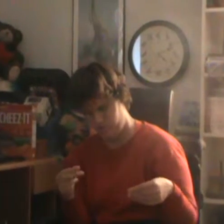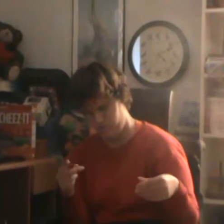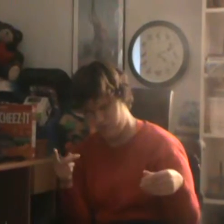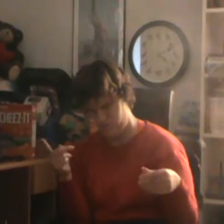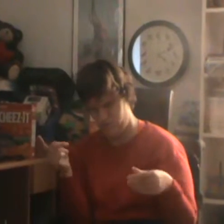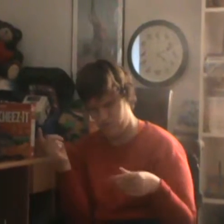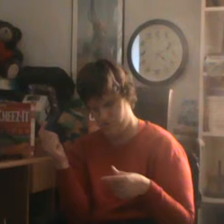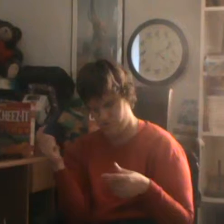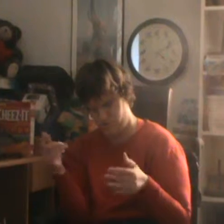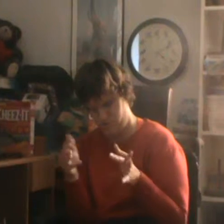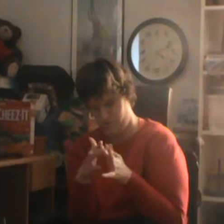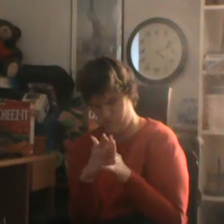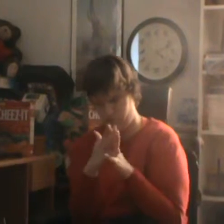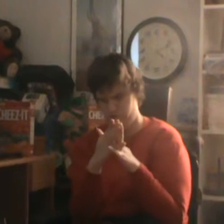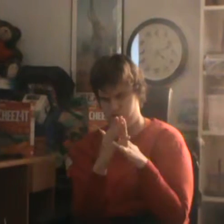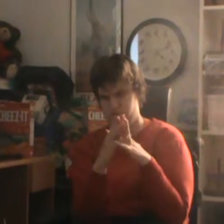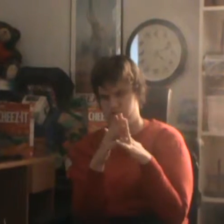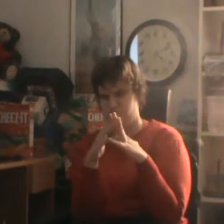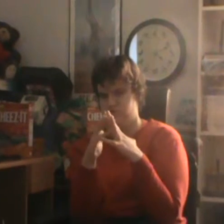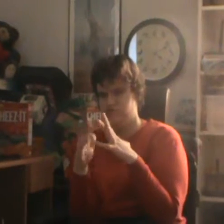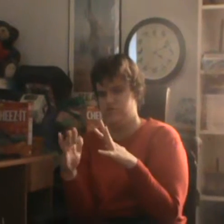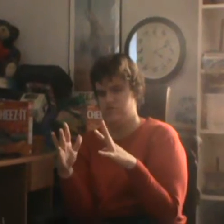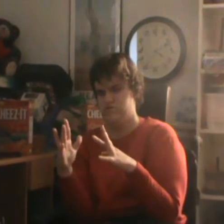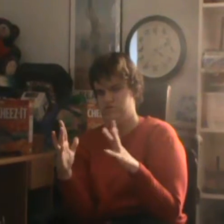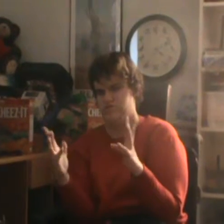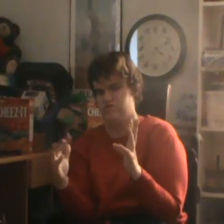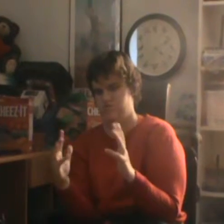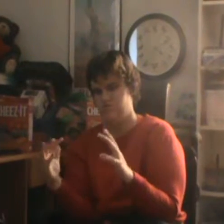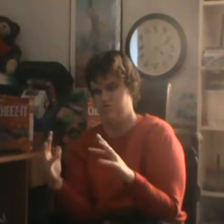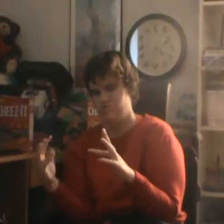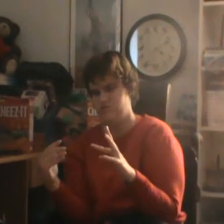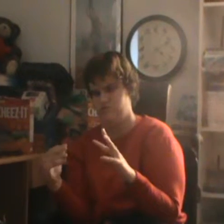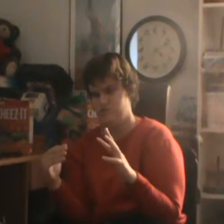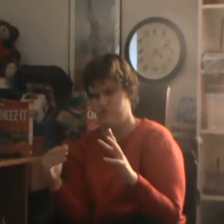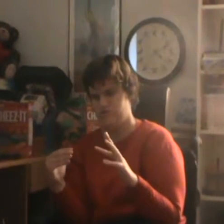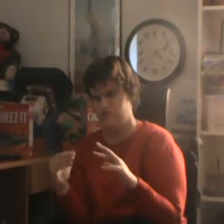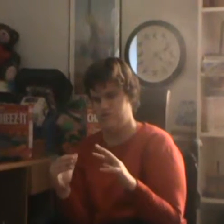And I only hope when I have my own family,